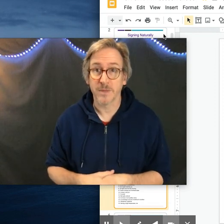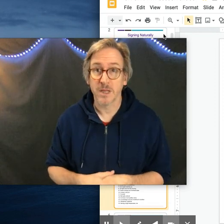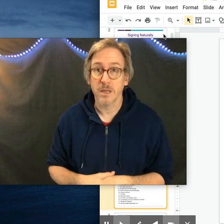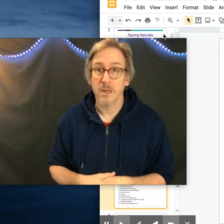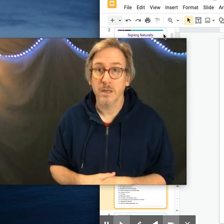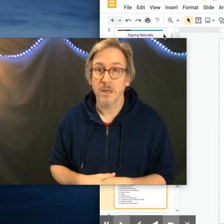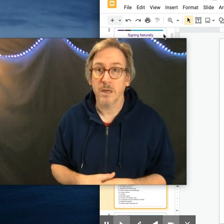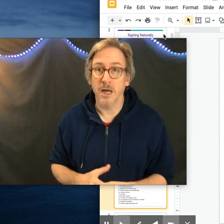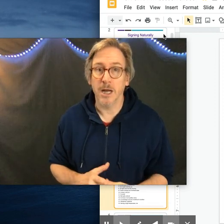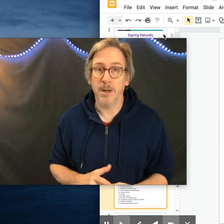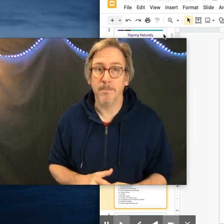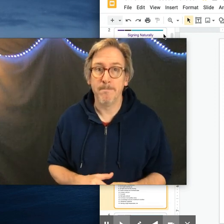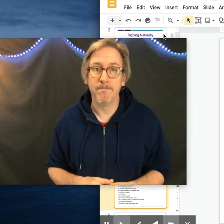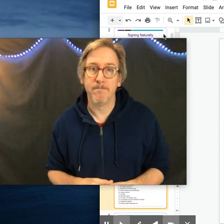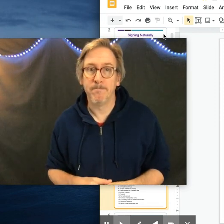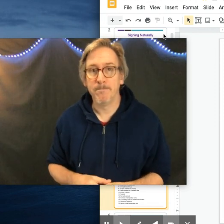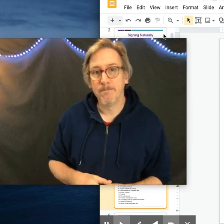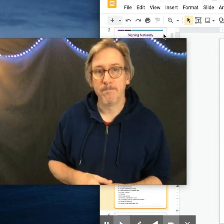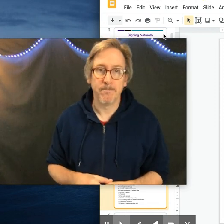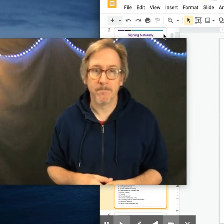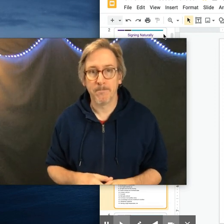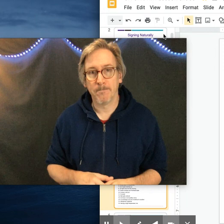permit.